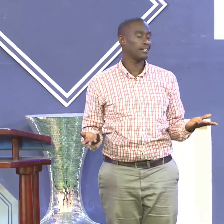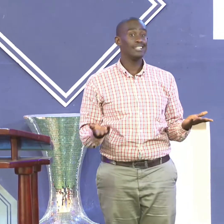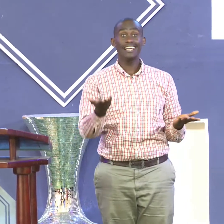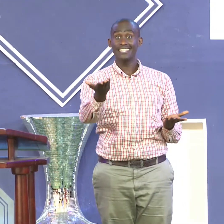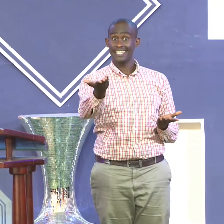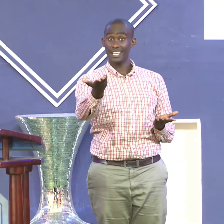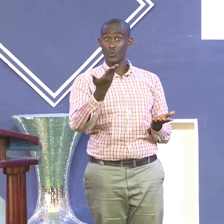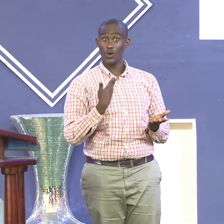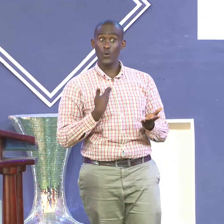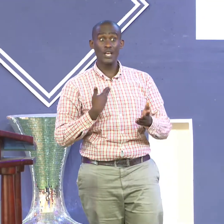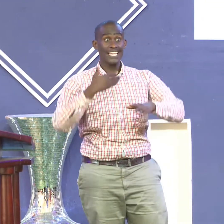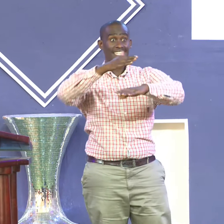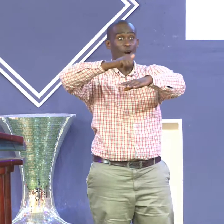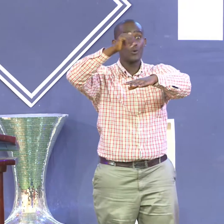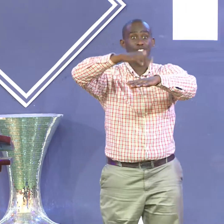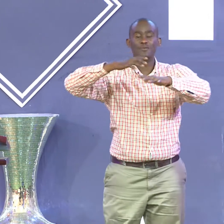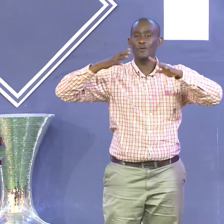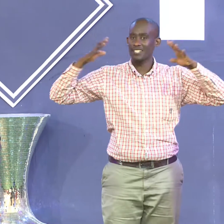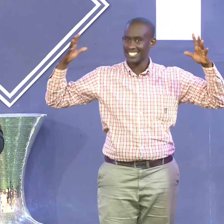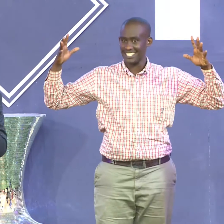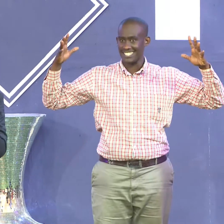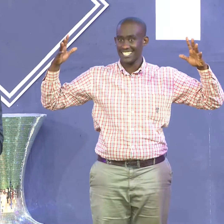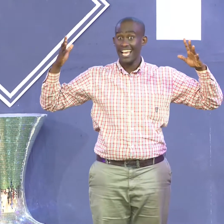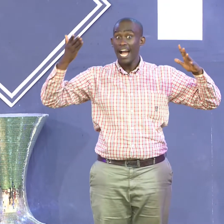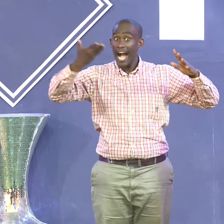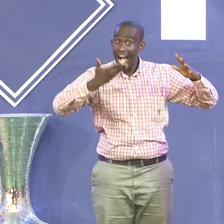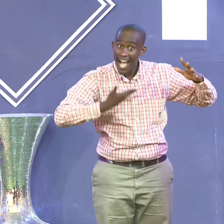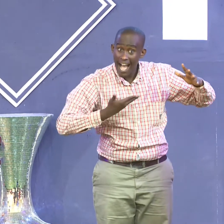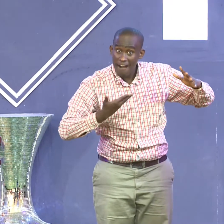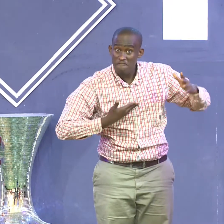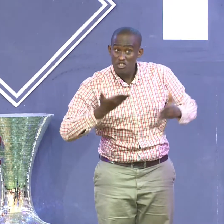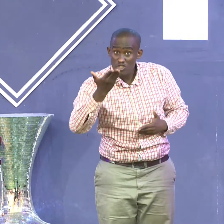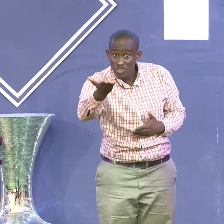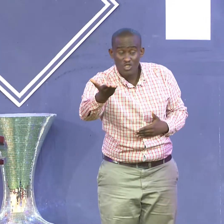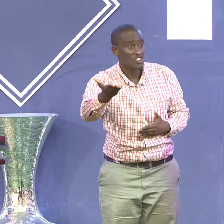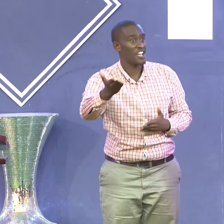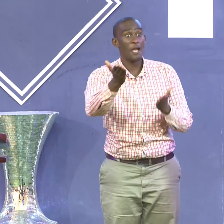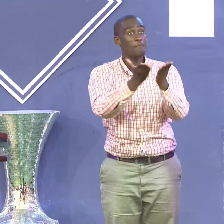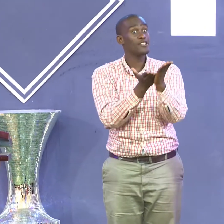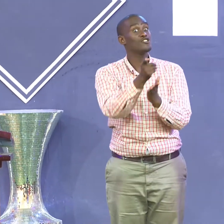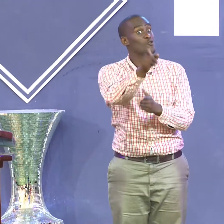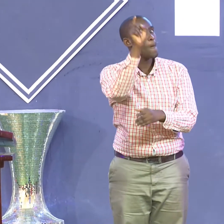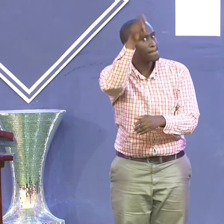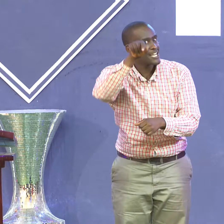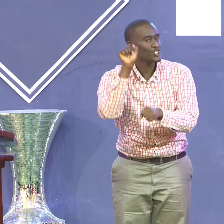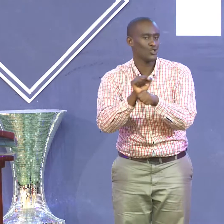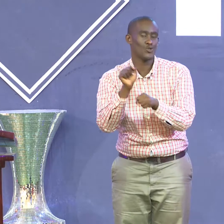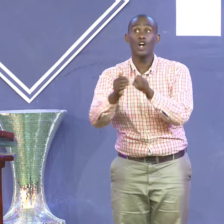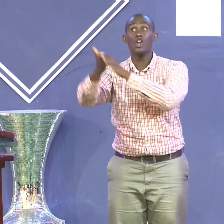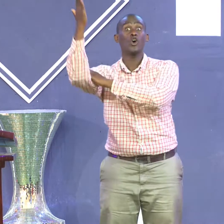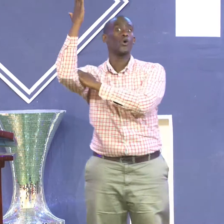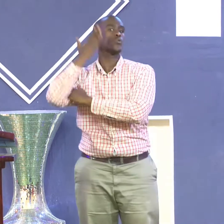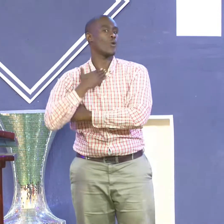money. And yet you have such a great call. You have such a great ministry the Lord